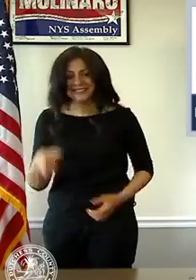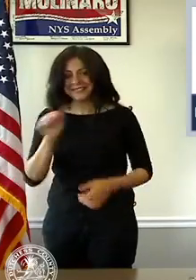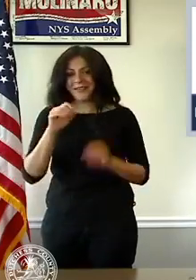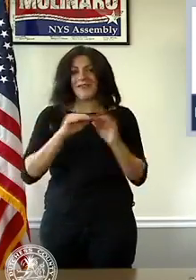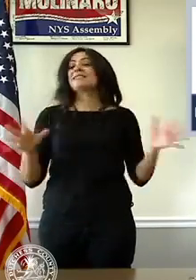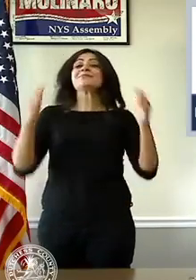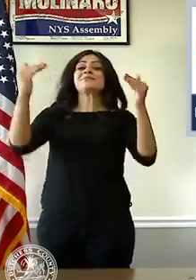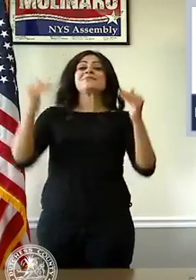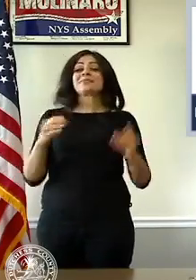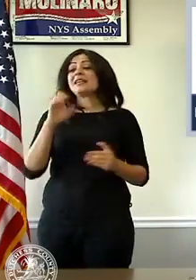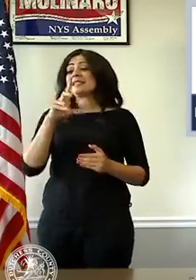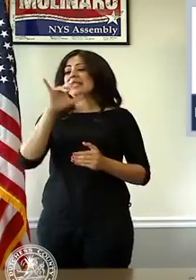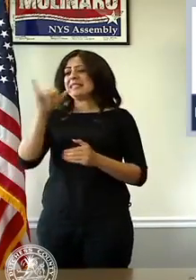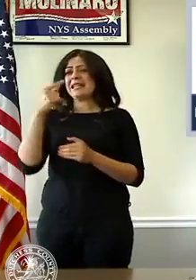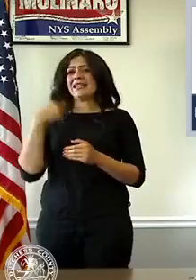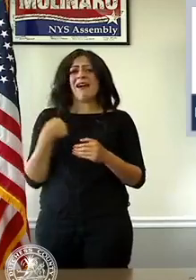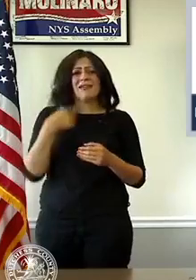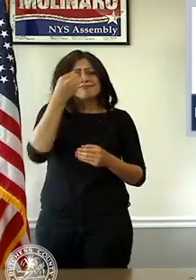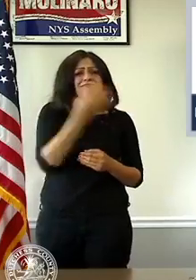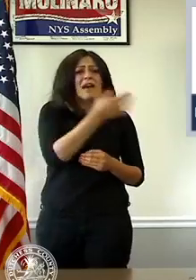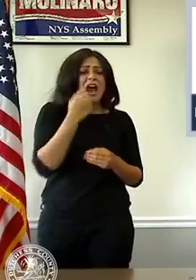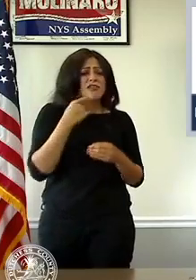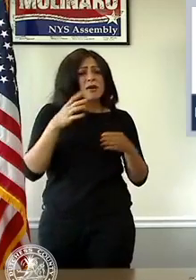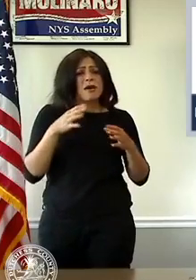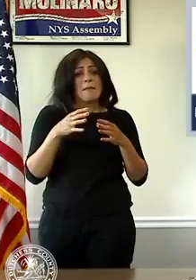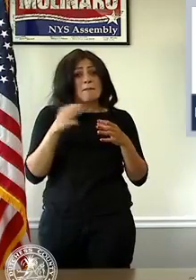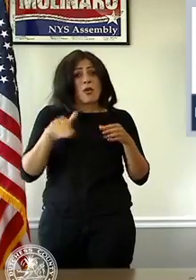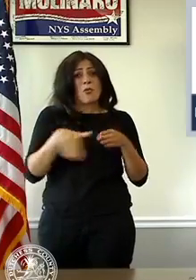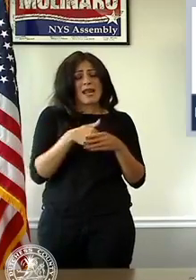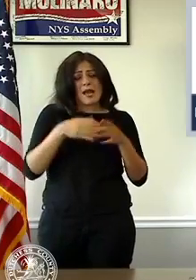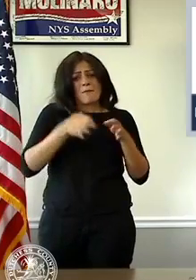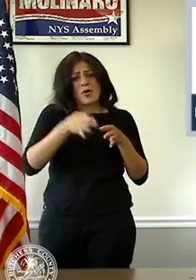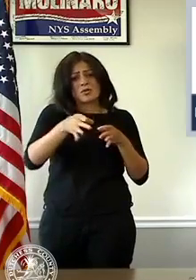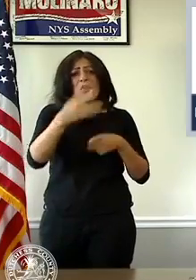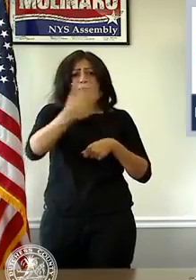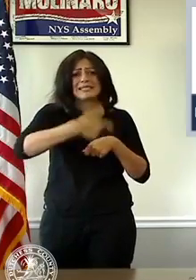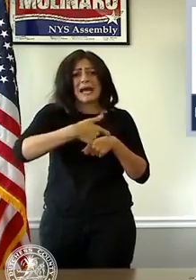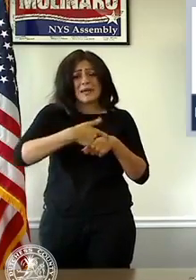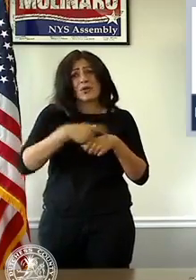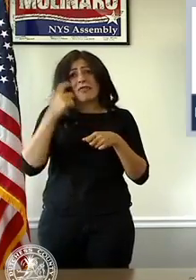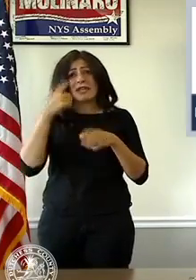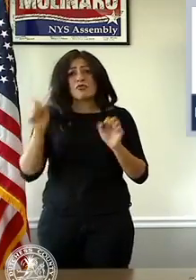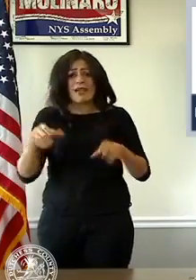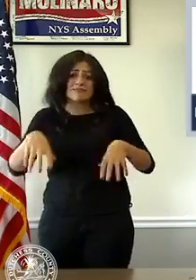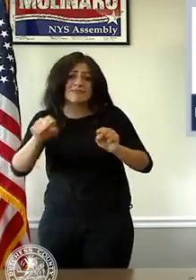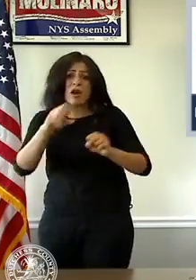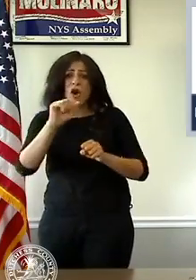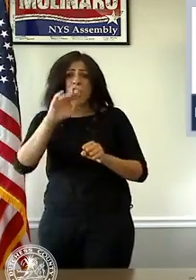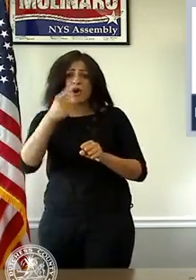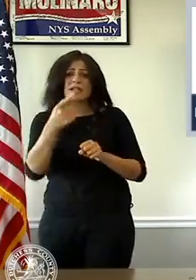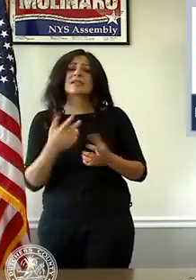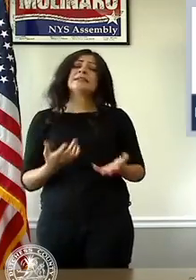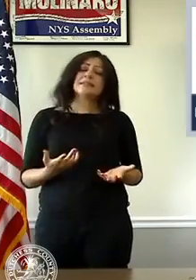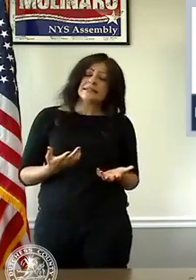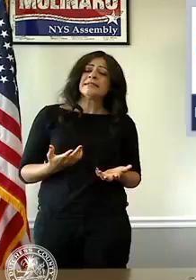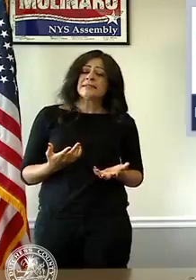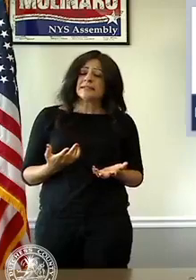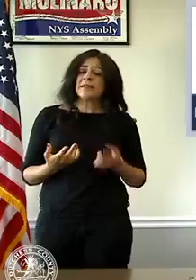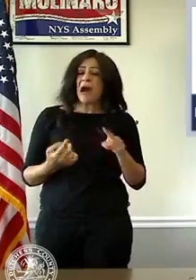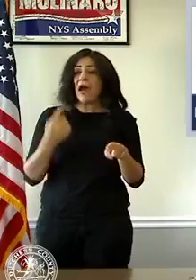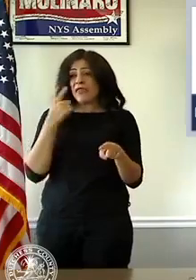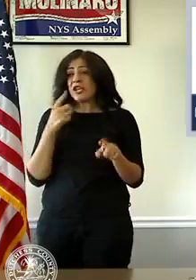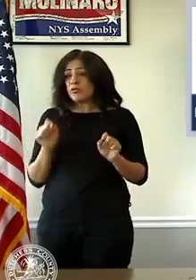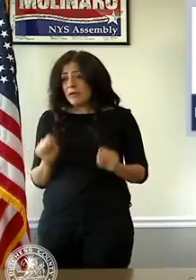Cindy, we have postponed our wedding 3 times. Do you think we could have a wedding in August? I mean, the short answer is I think you can.